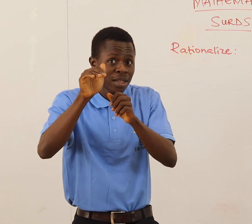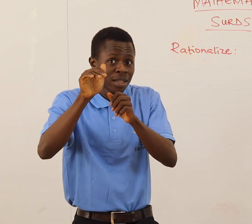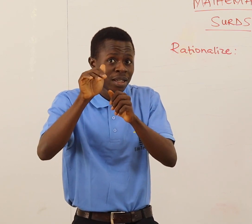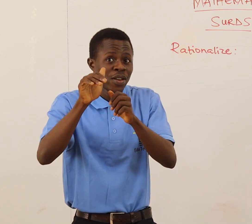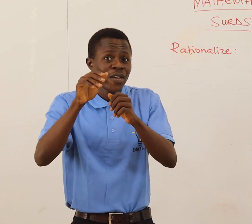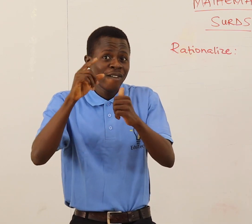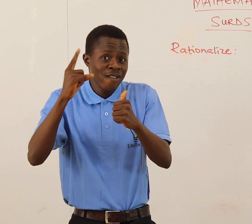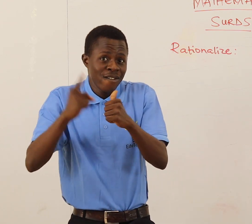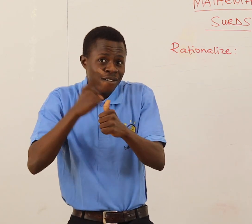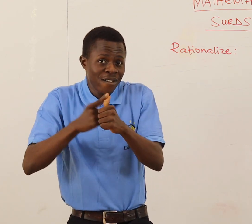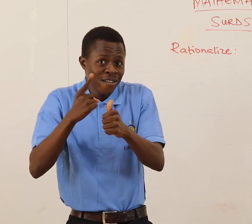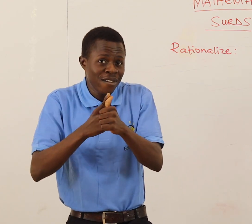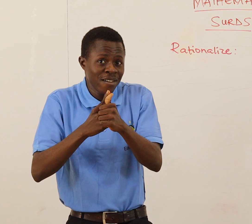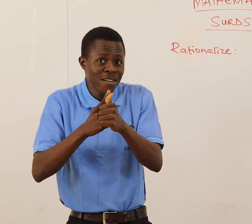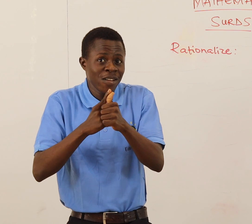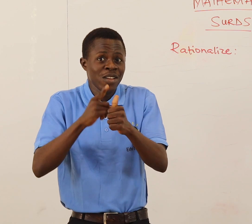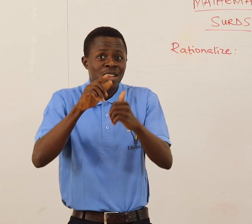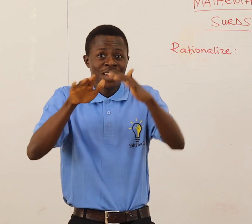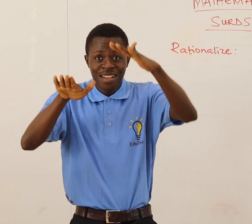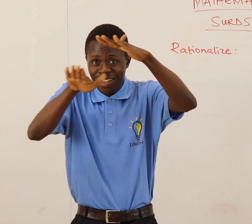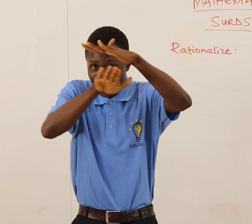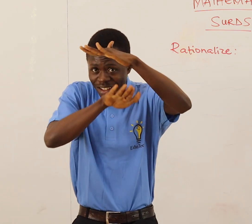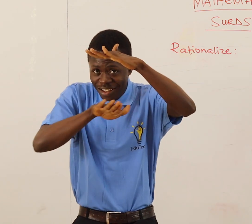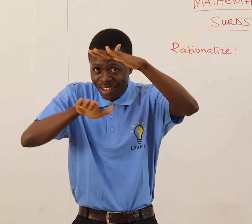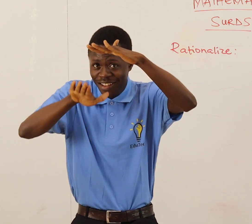Remember that if you are working or when you are solving,